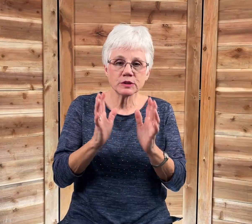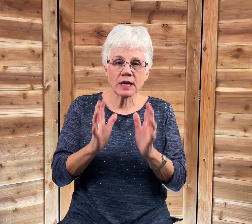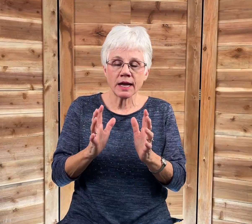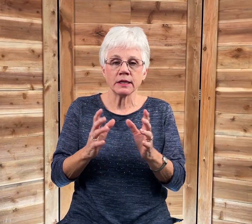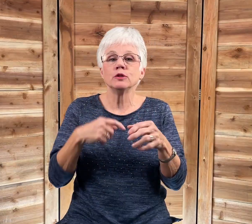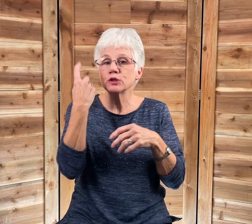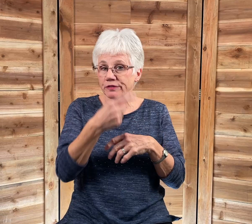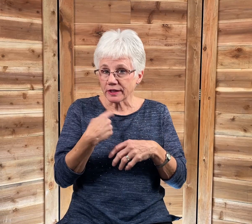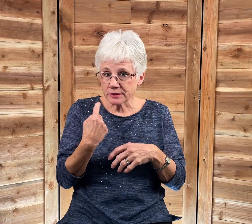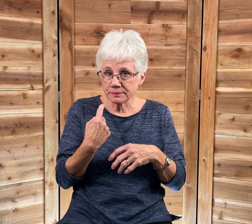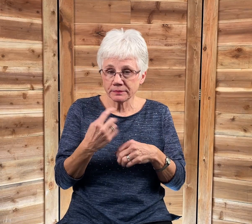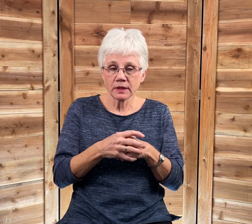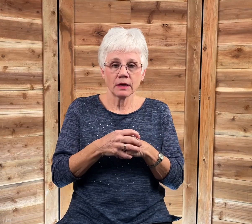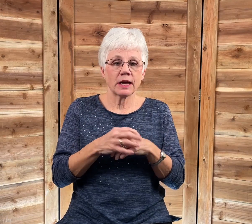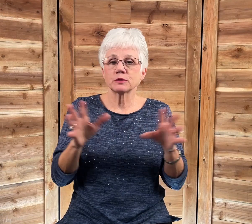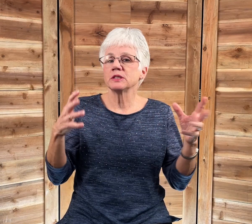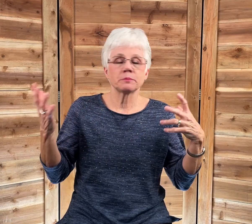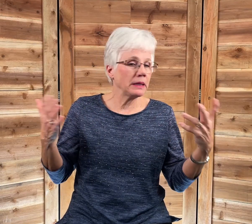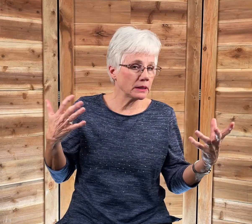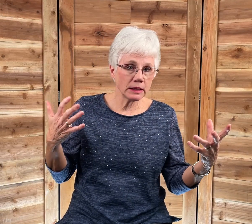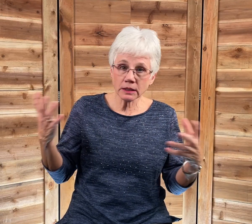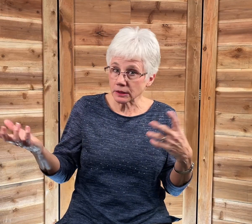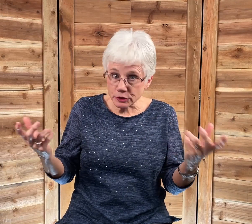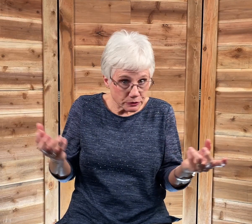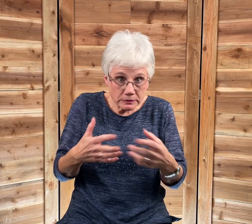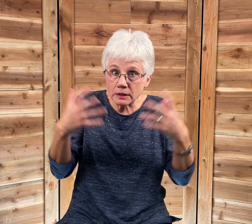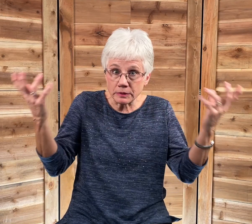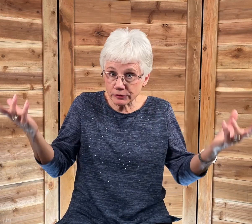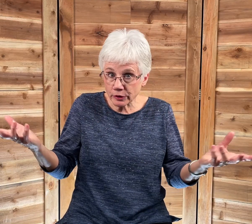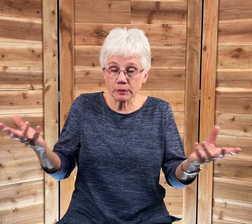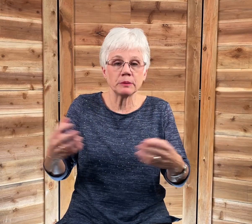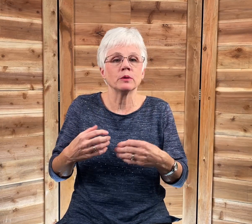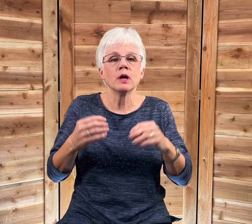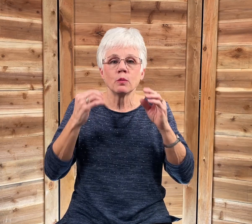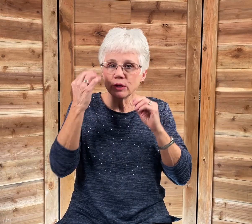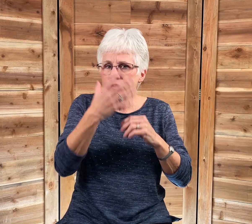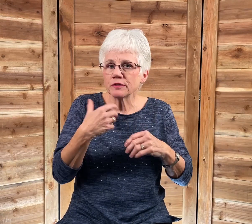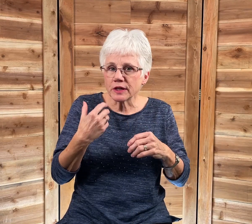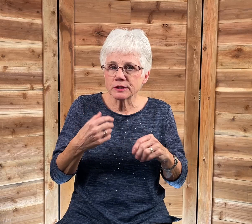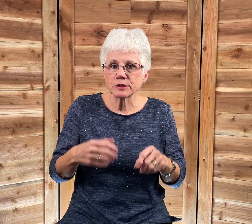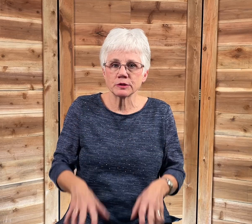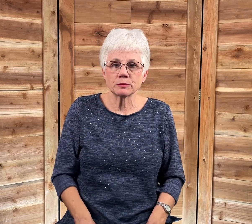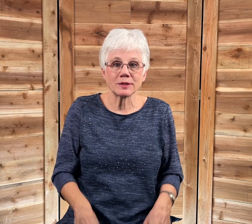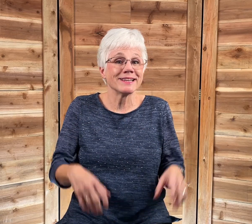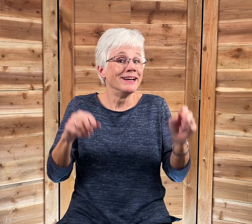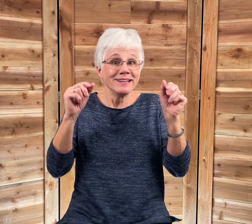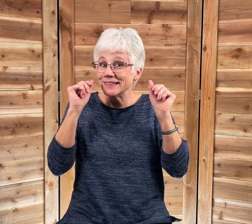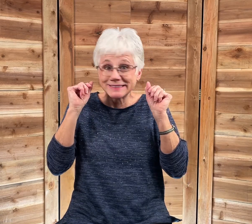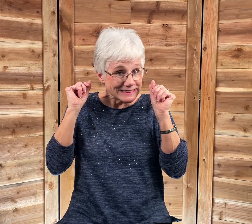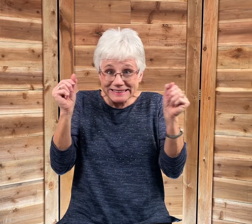When you're signing, use your face. As we speak English and to hearing people, we use our faces to